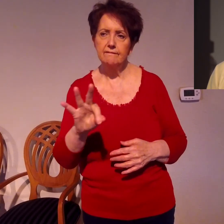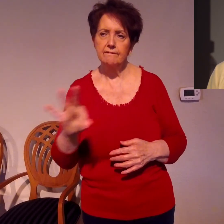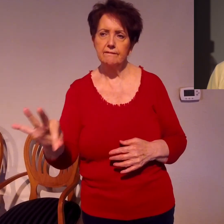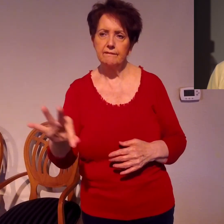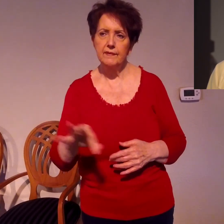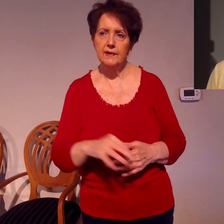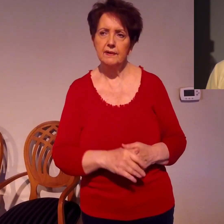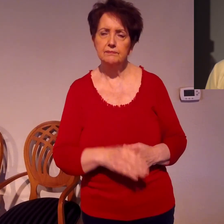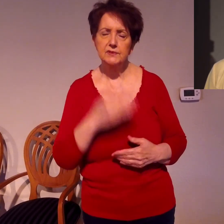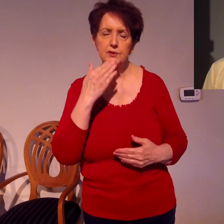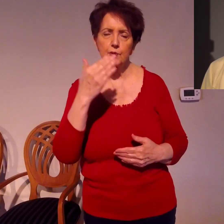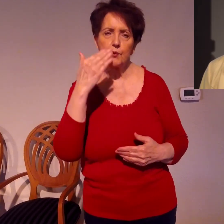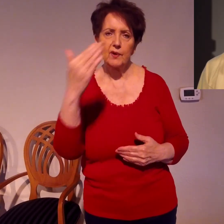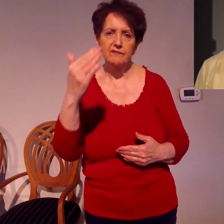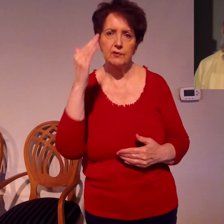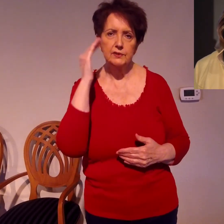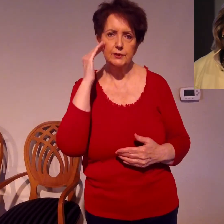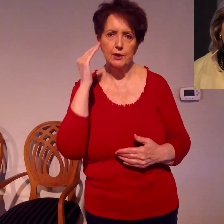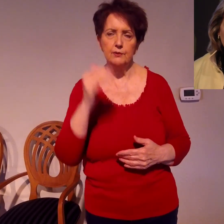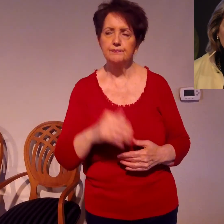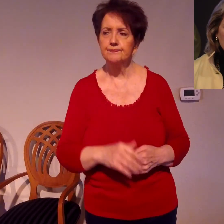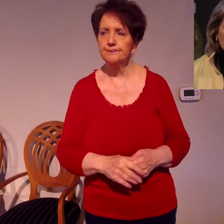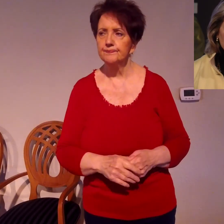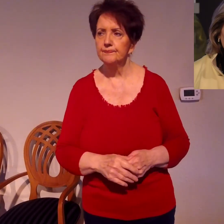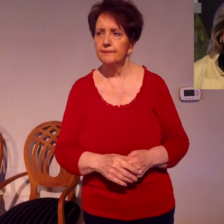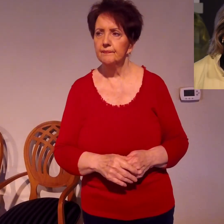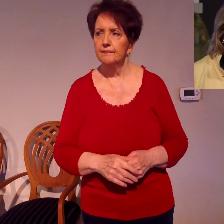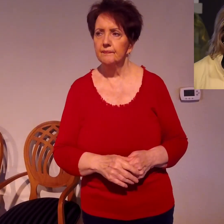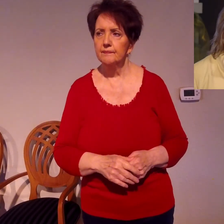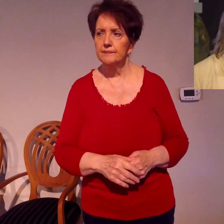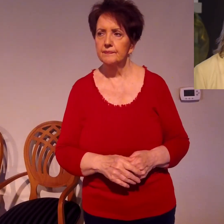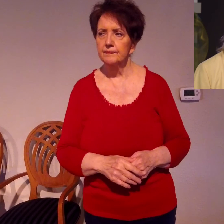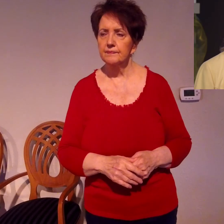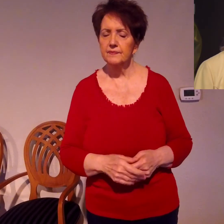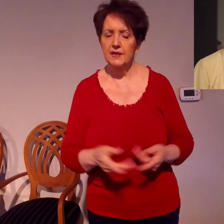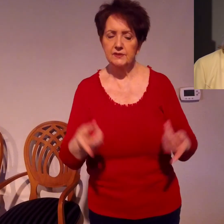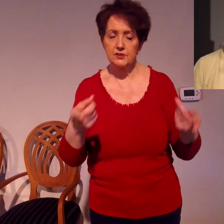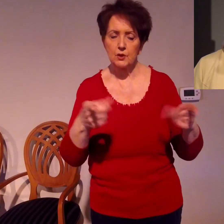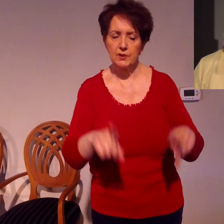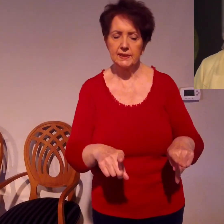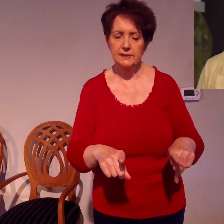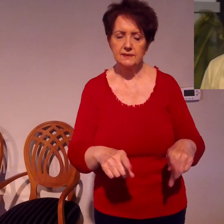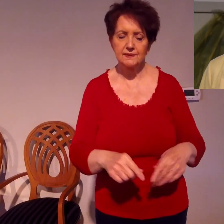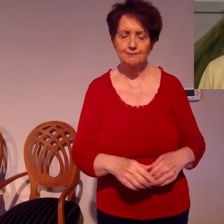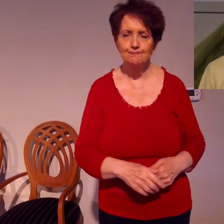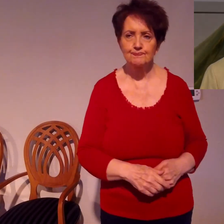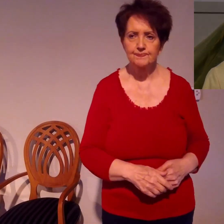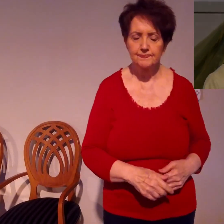I'm so grateful to know this. And so it is.